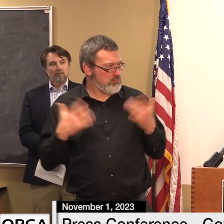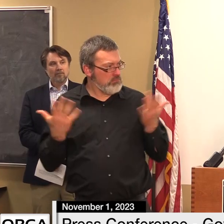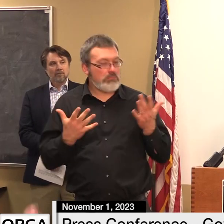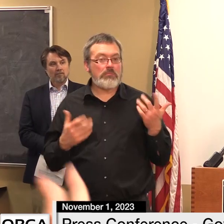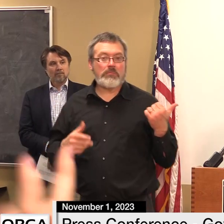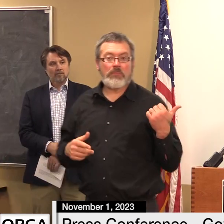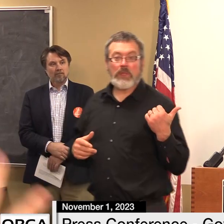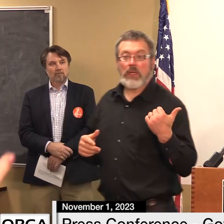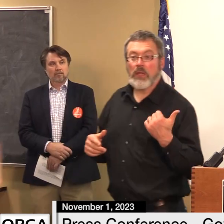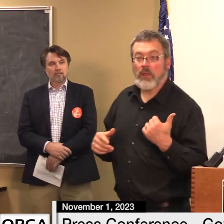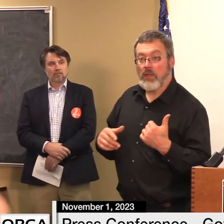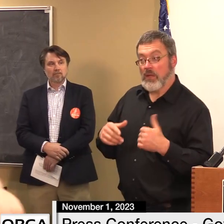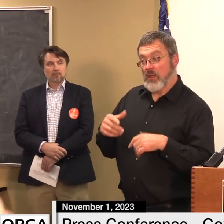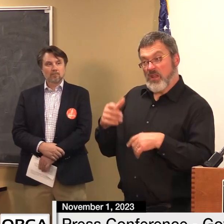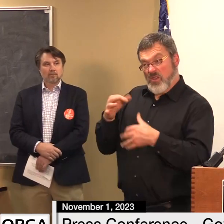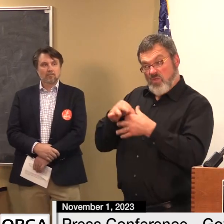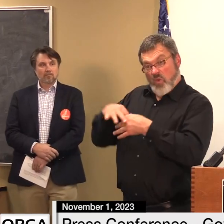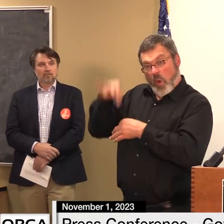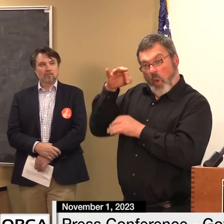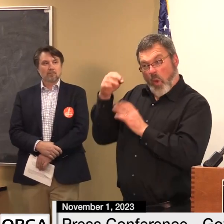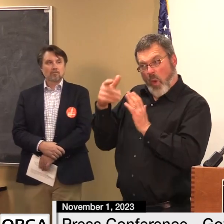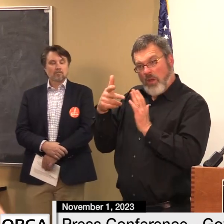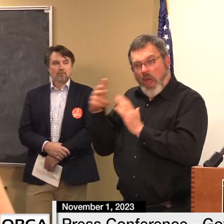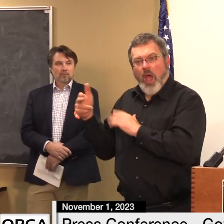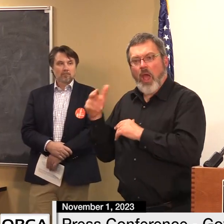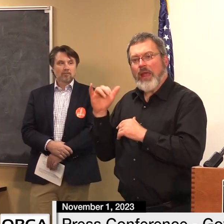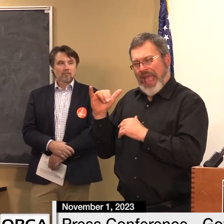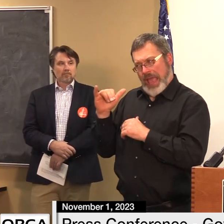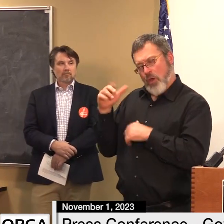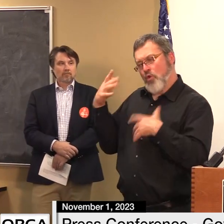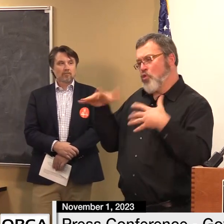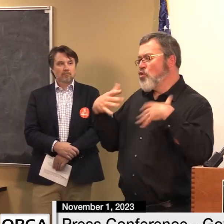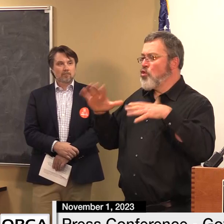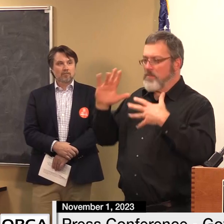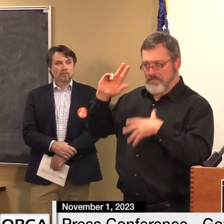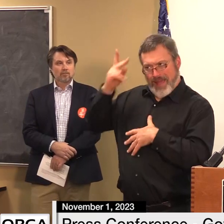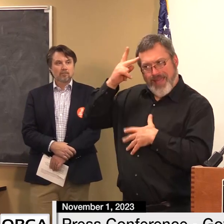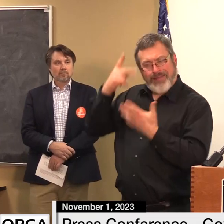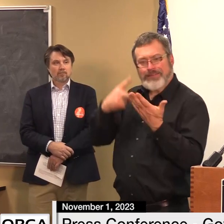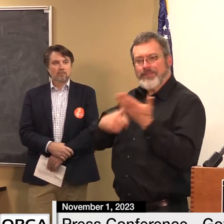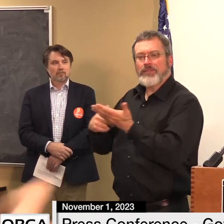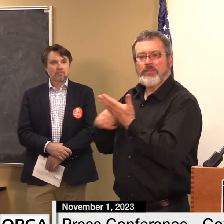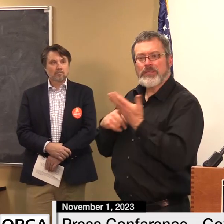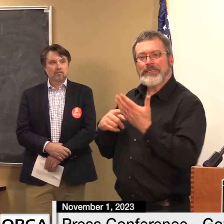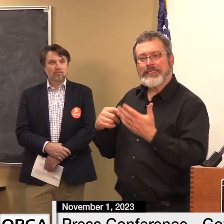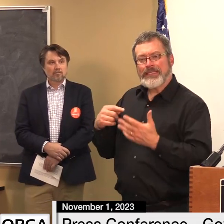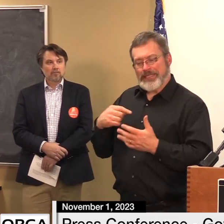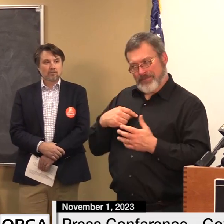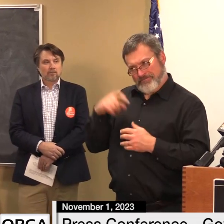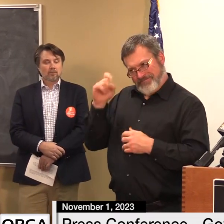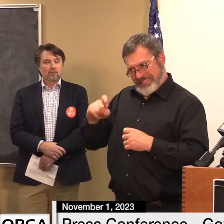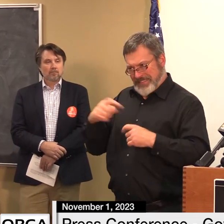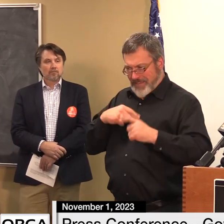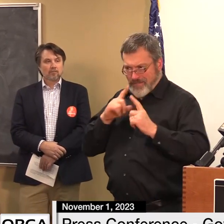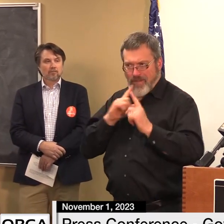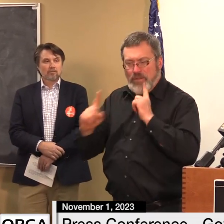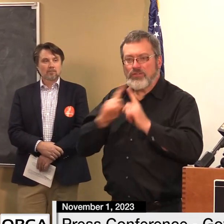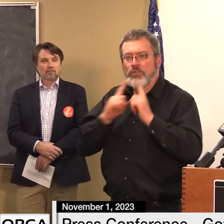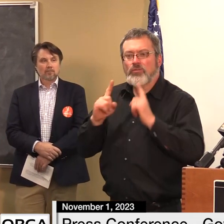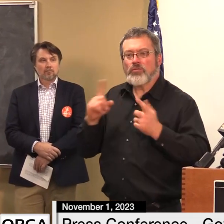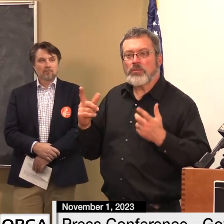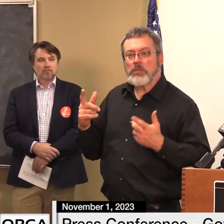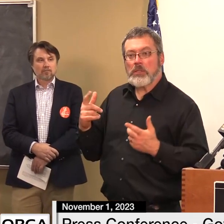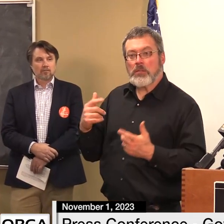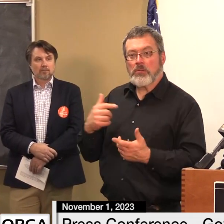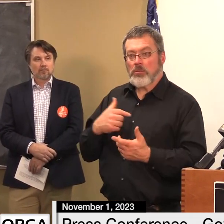have been talked about on the federal level, and I believe that that's where we should have those conversations, but I'm happy to have conversations with